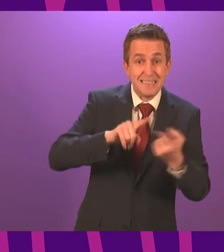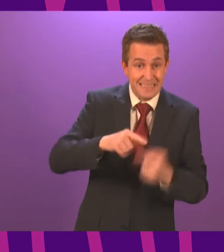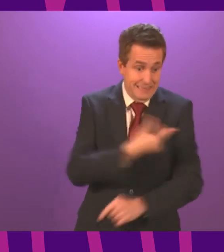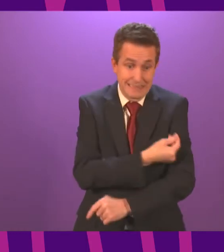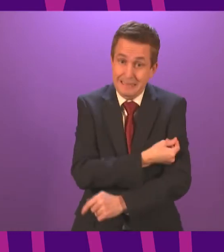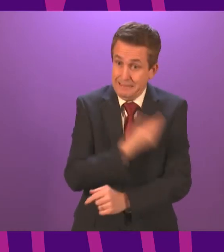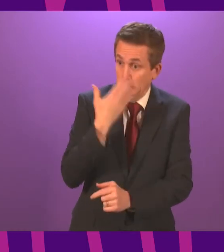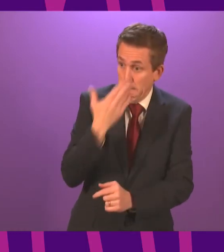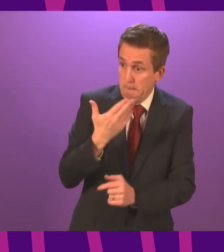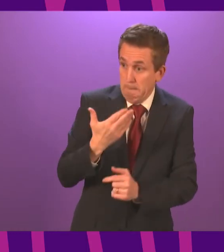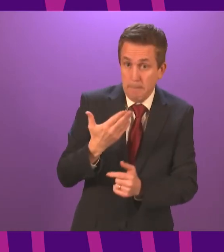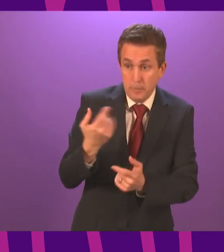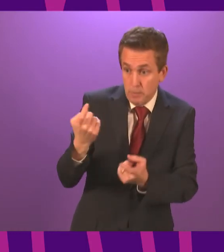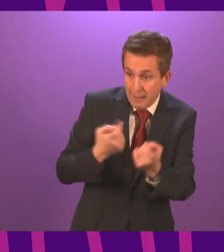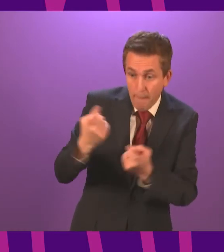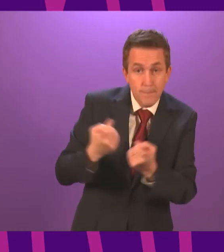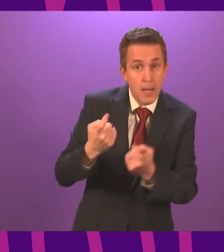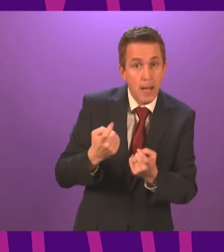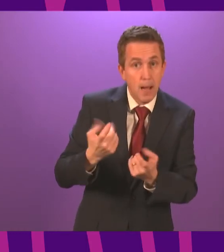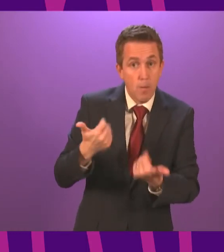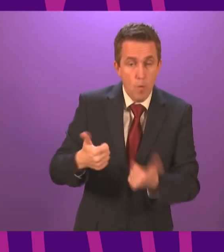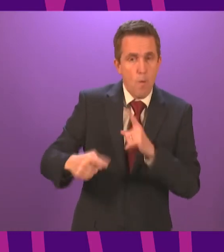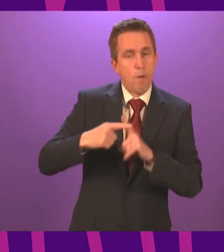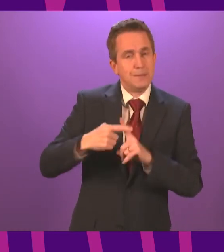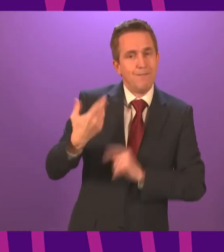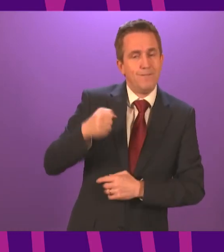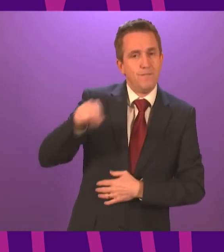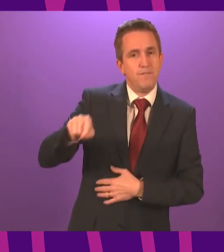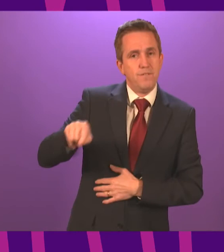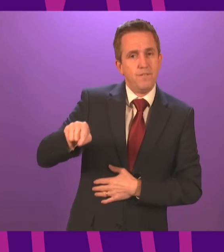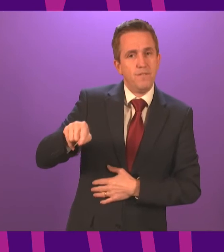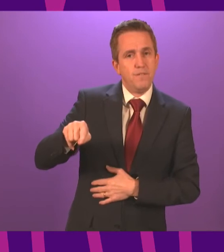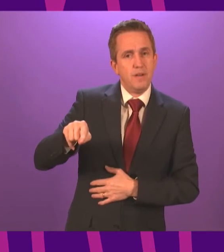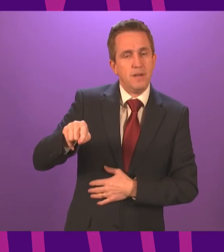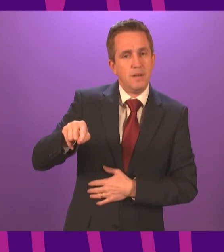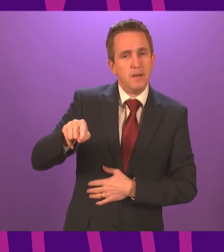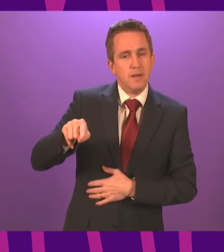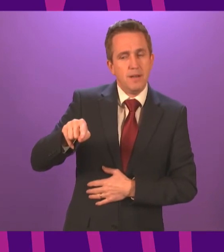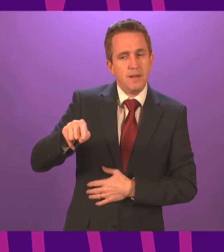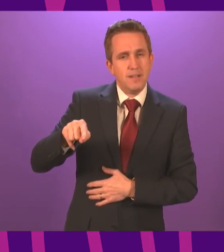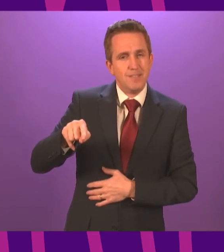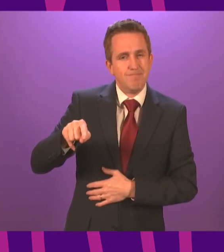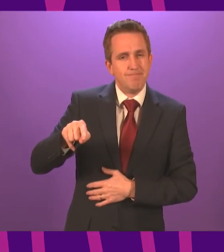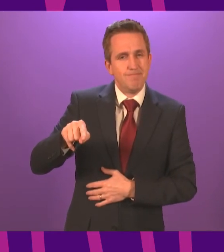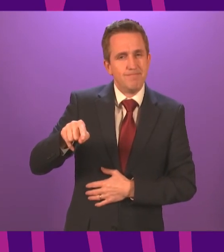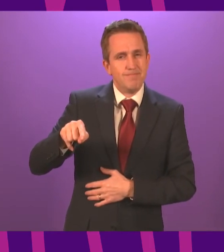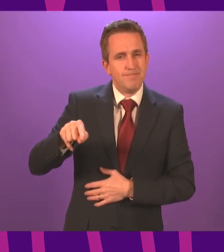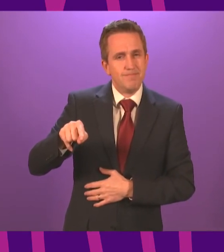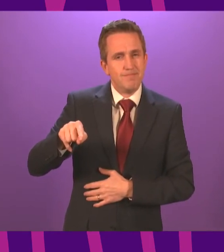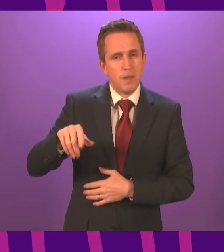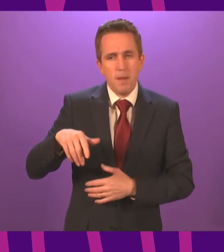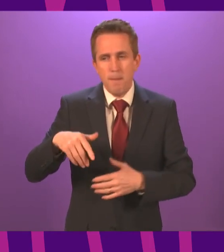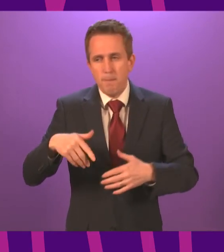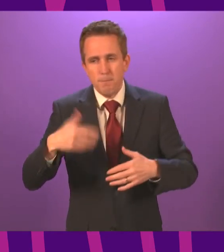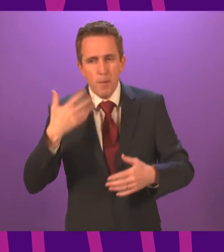hearing encouraging outcomes from them. We don't know, of course, how long the